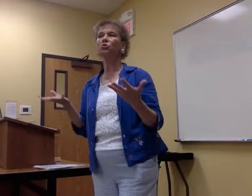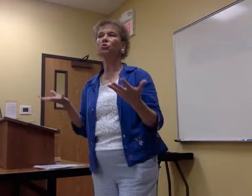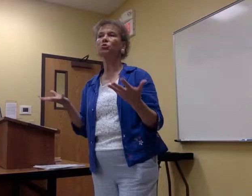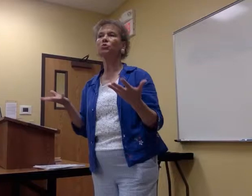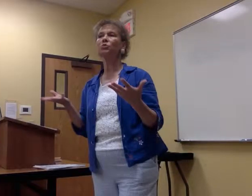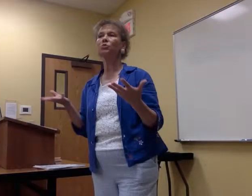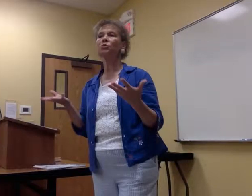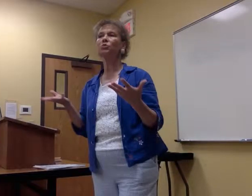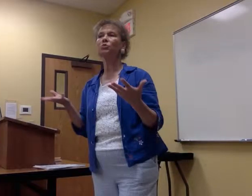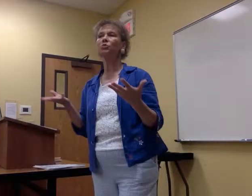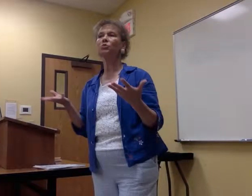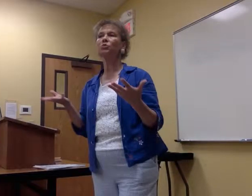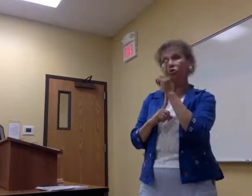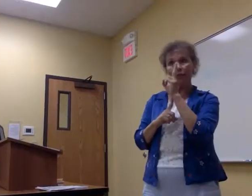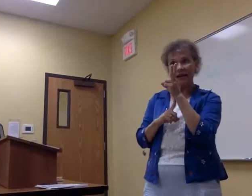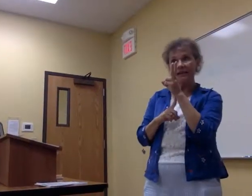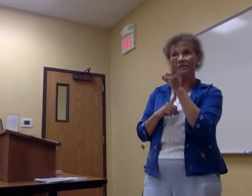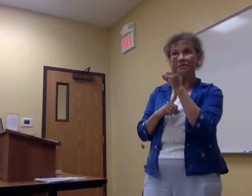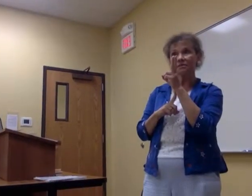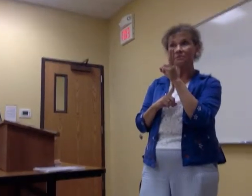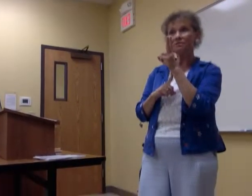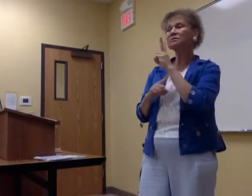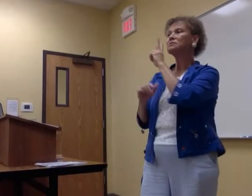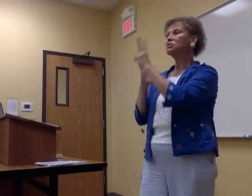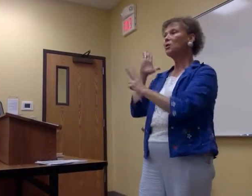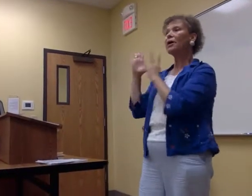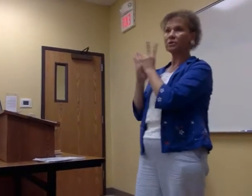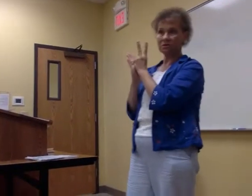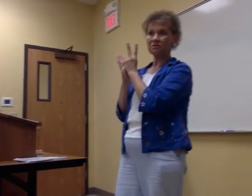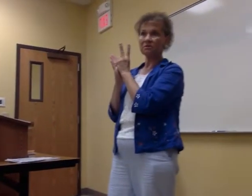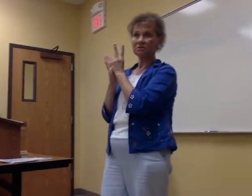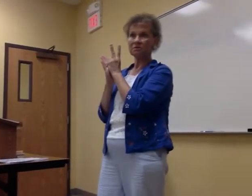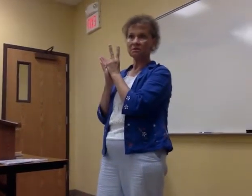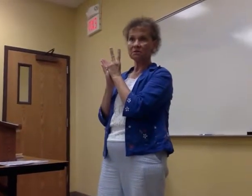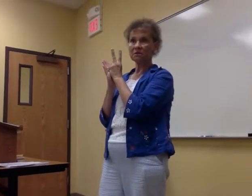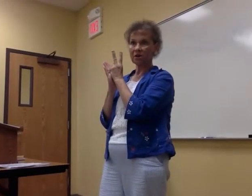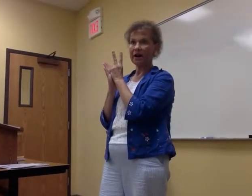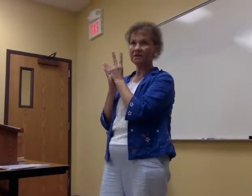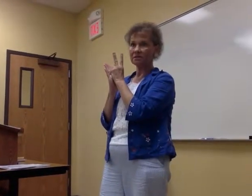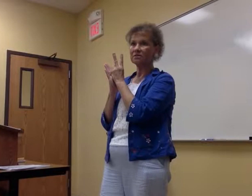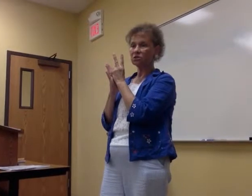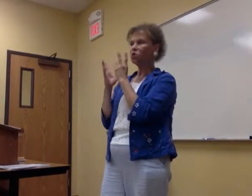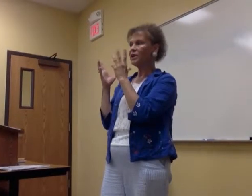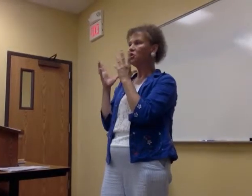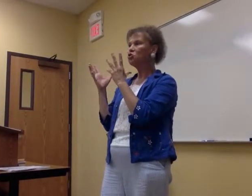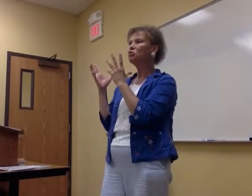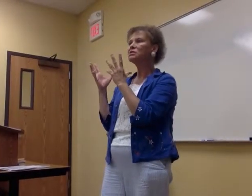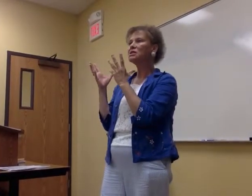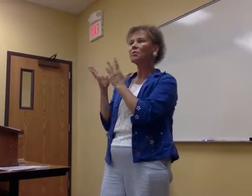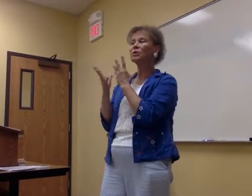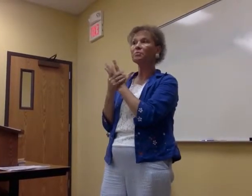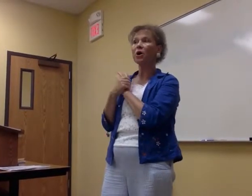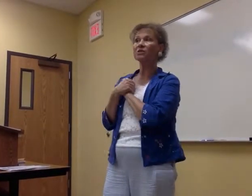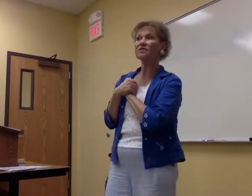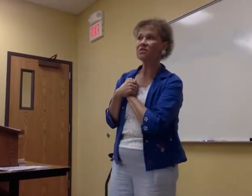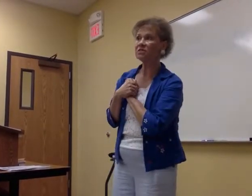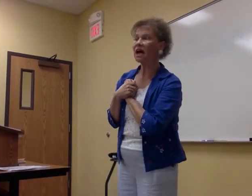2 minutes, 2 hours, right? So we can use the number as part of another sign. You can do that with